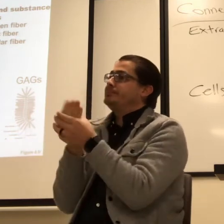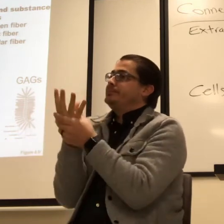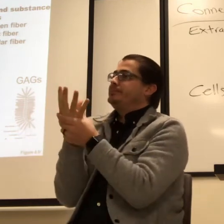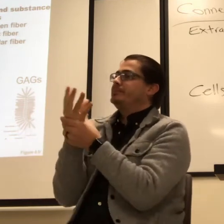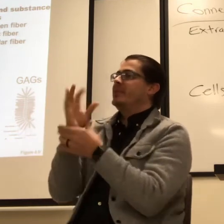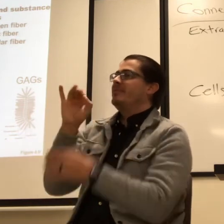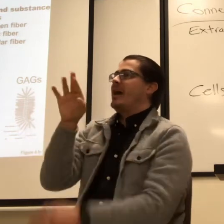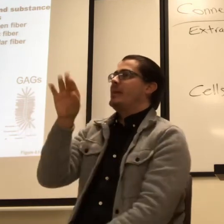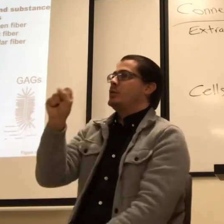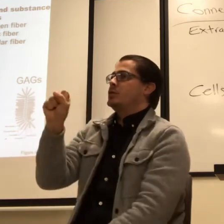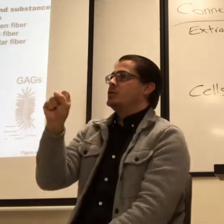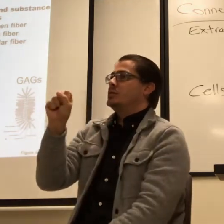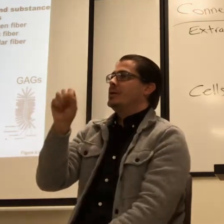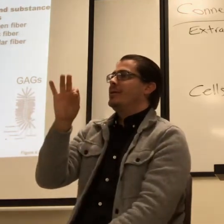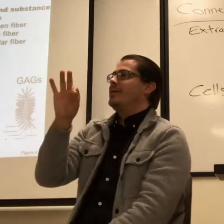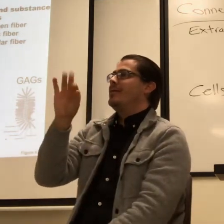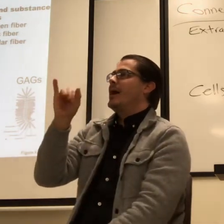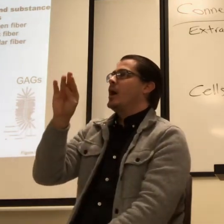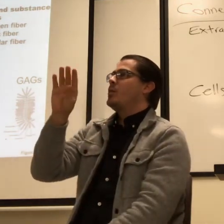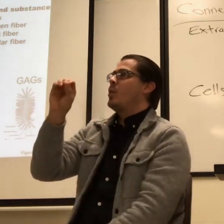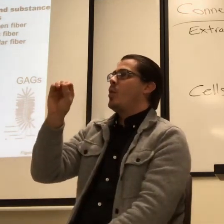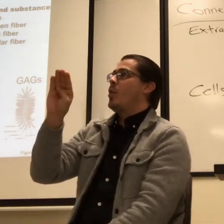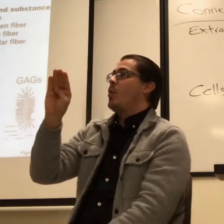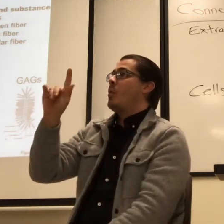are fibrocytes or fibroblasts.